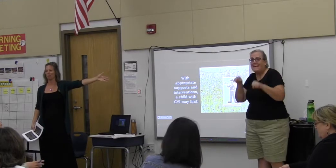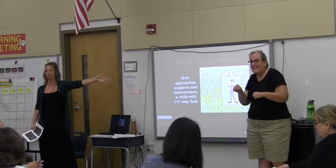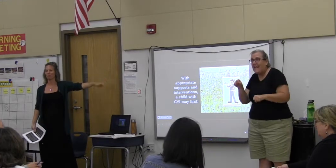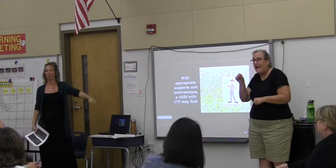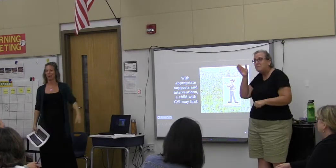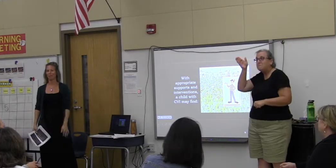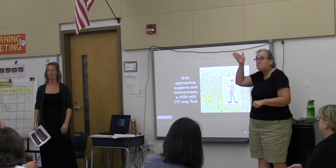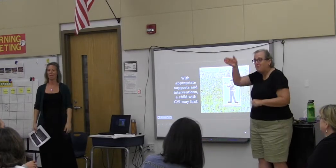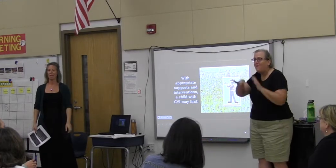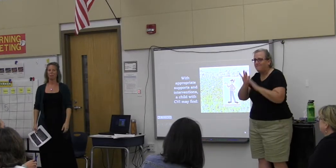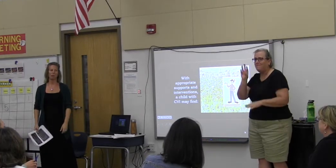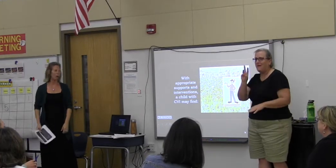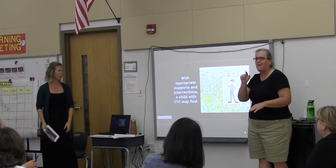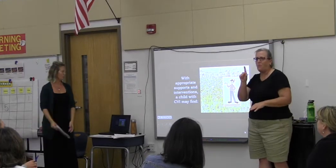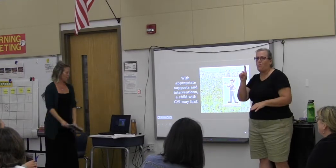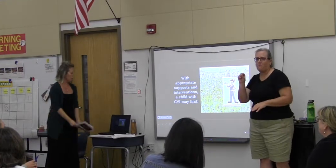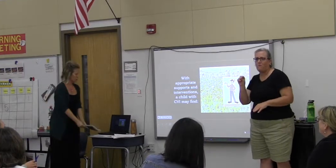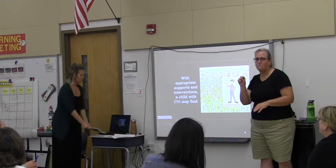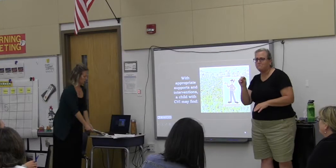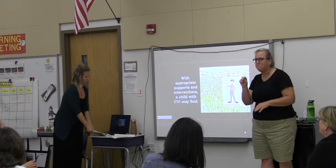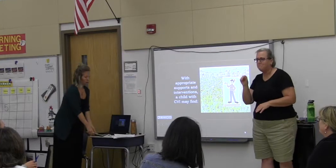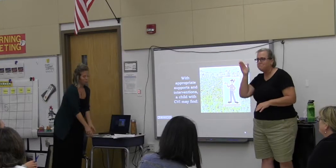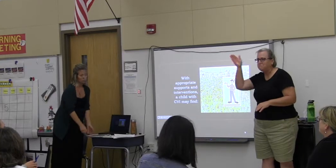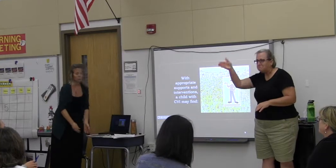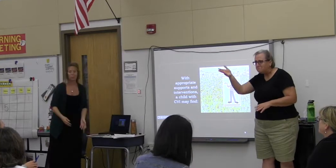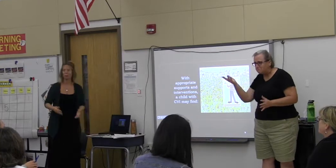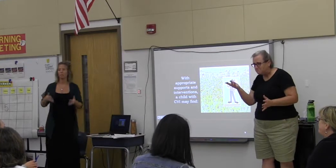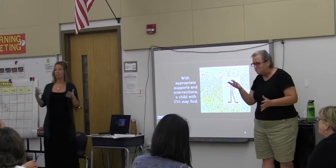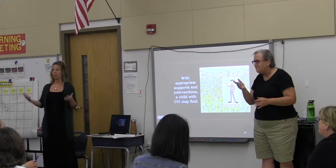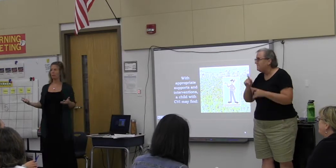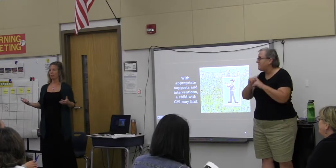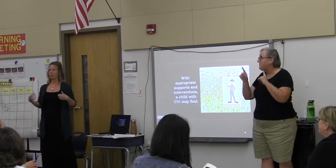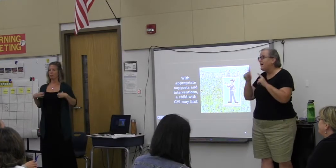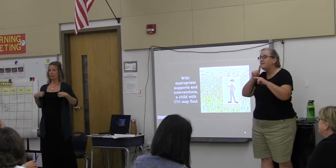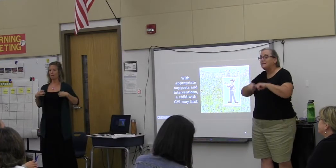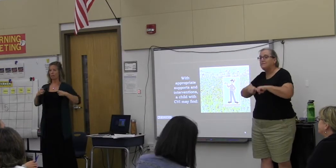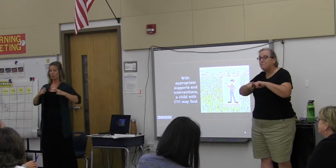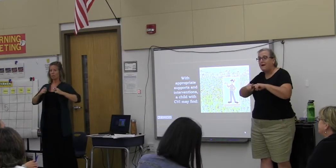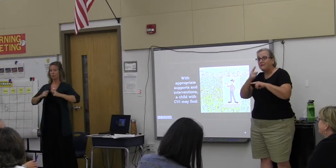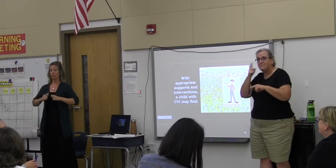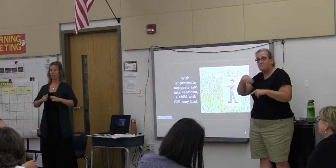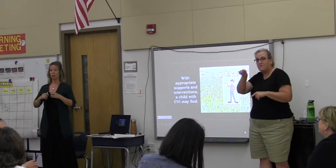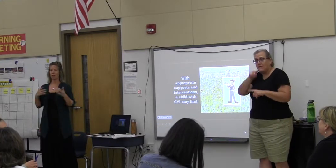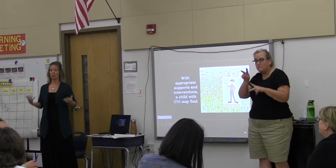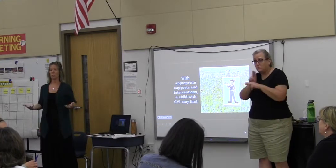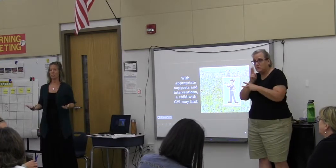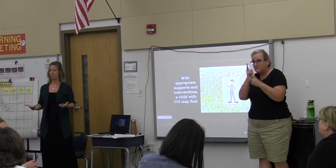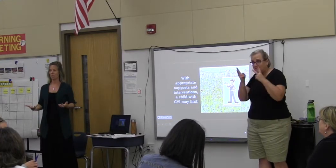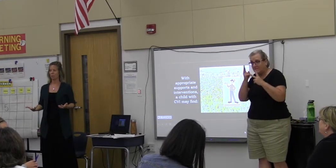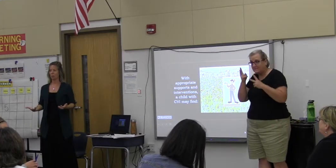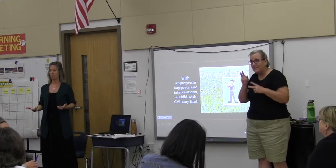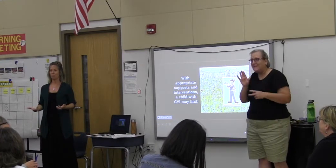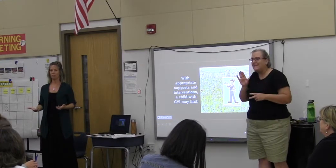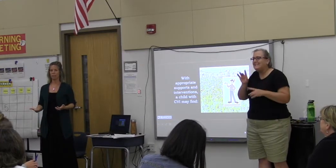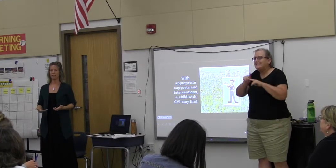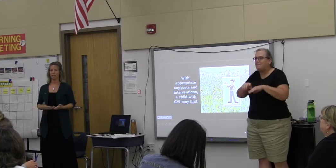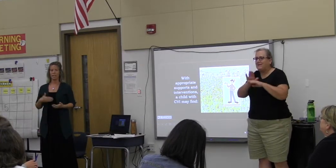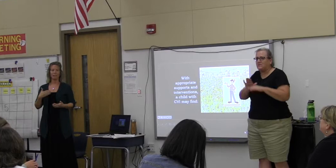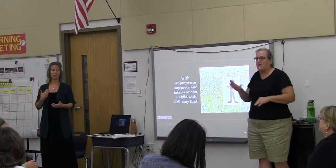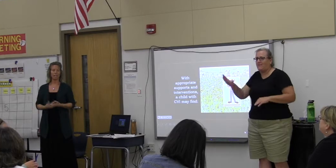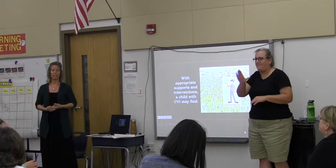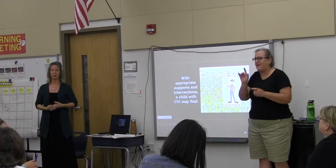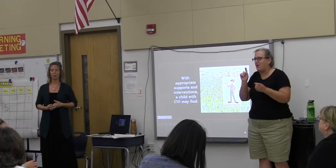Waldo, okay? But all of them, what's going to really depend on them using their vision are the accommodations that we put in